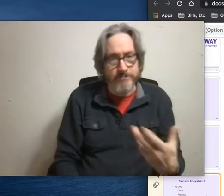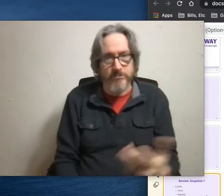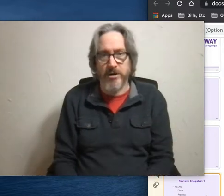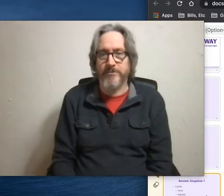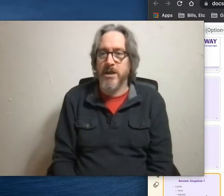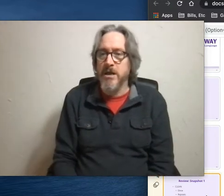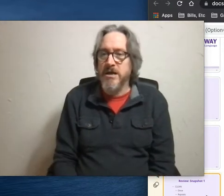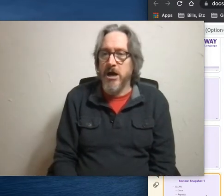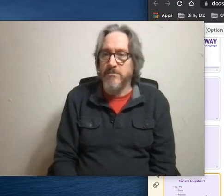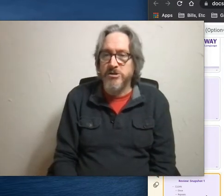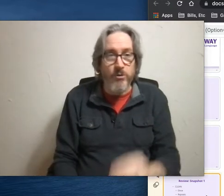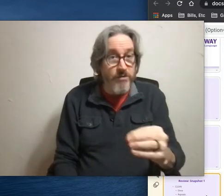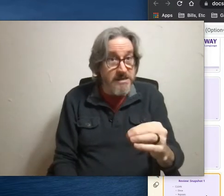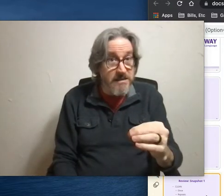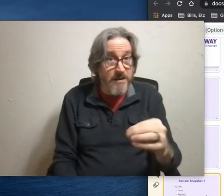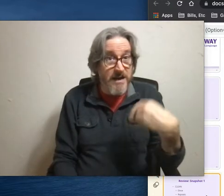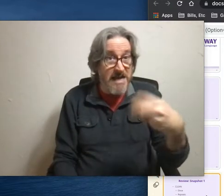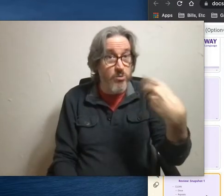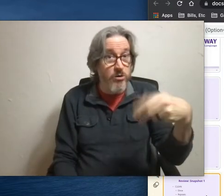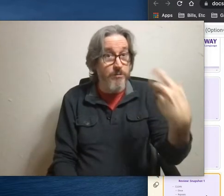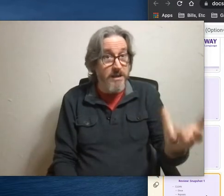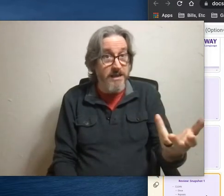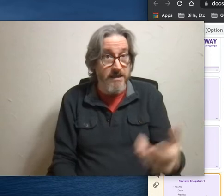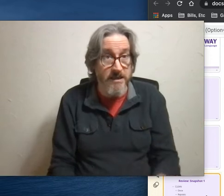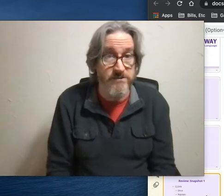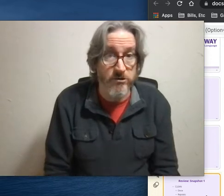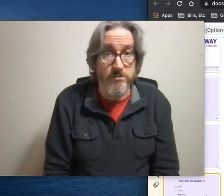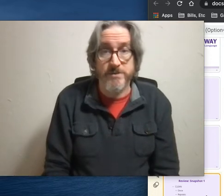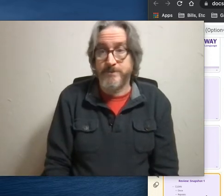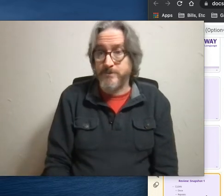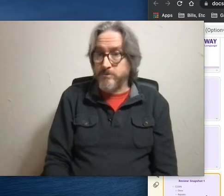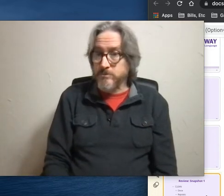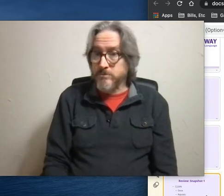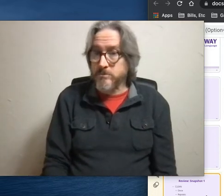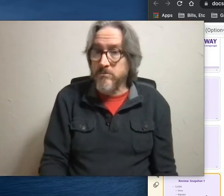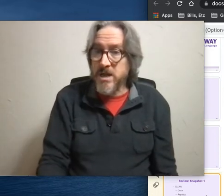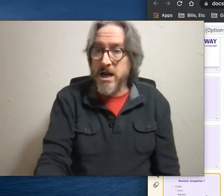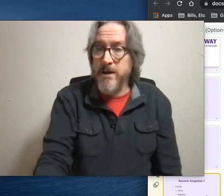must. Right. So things to think about as we're building these verbs.